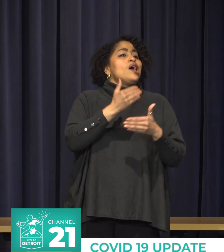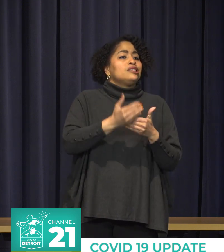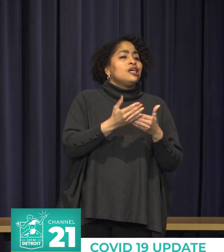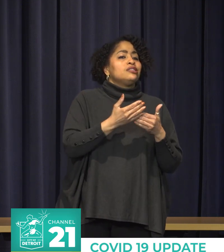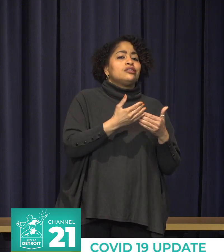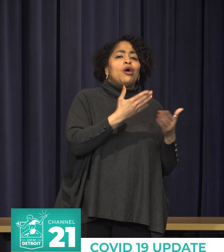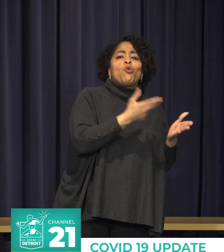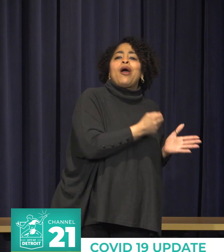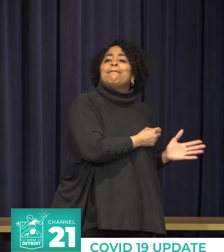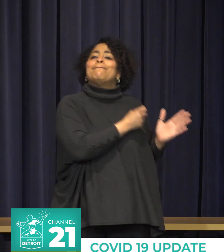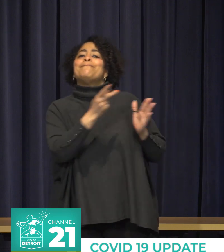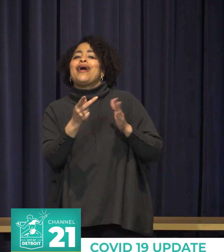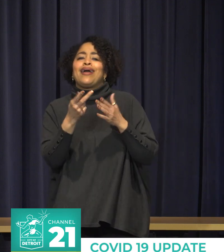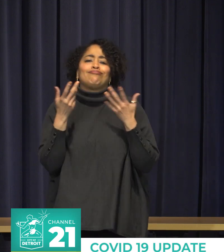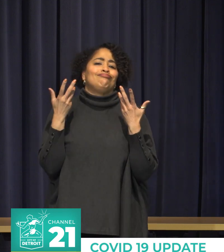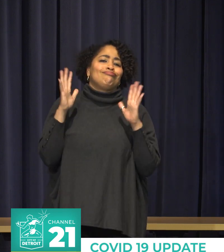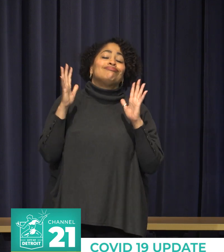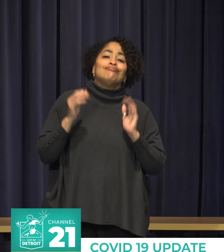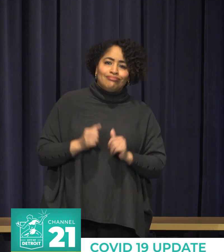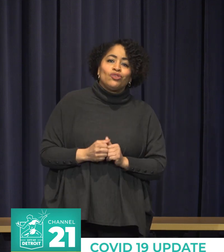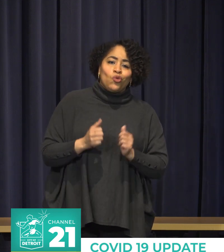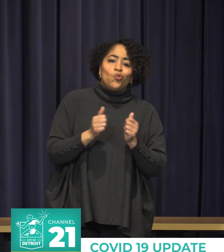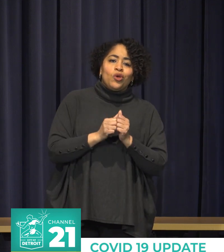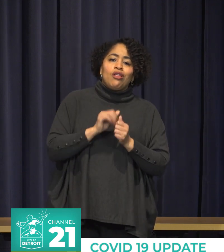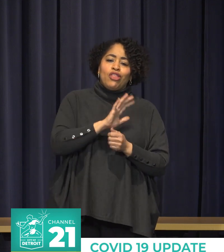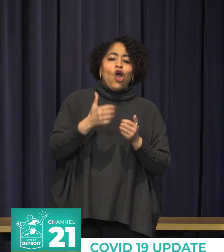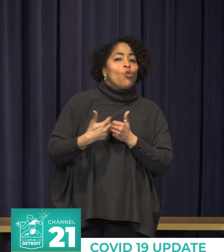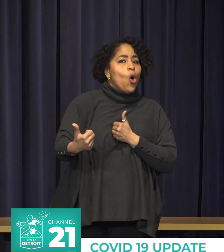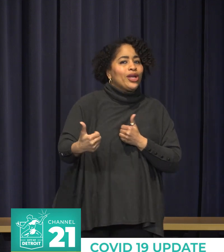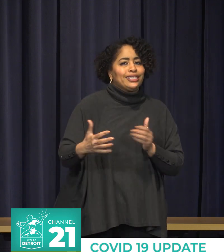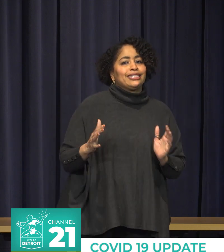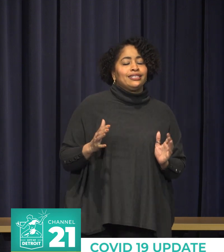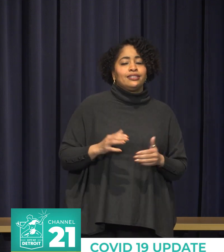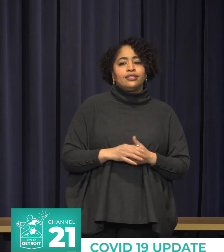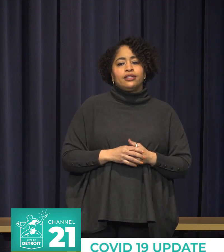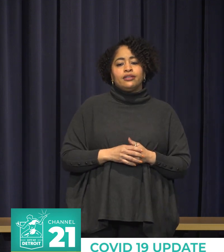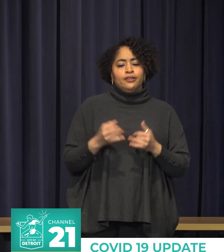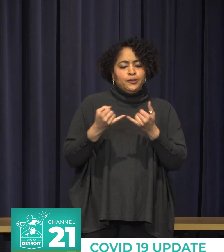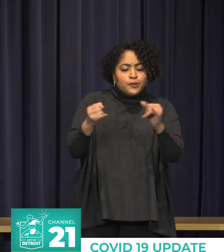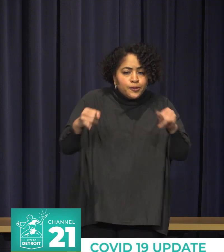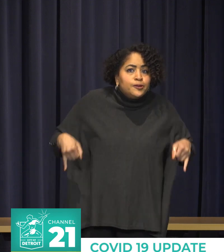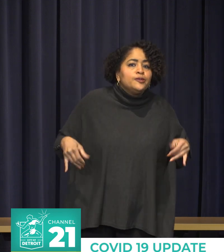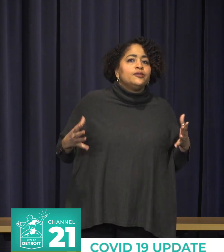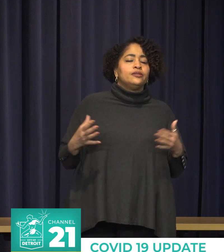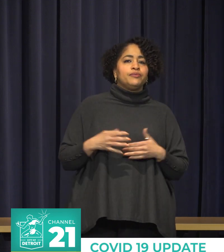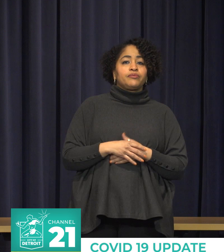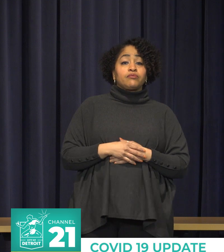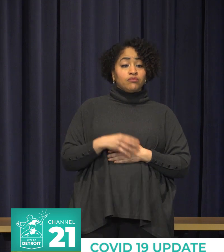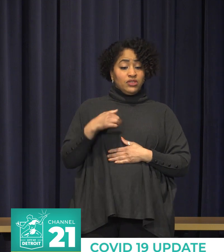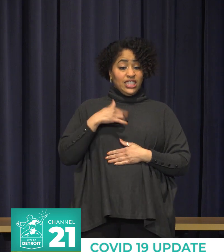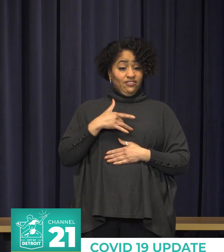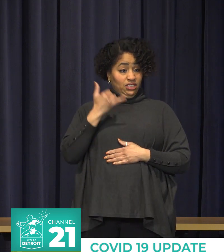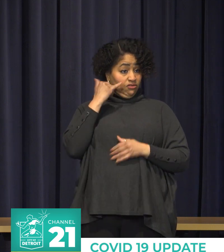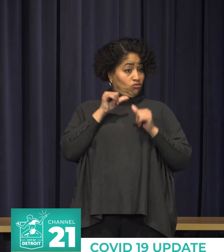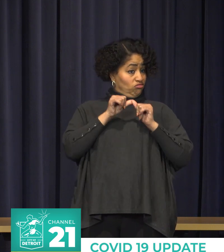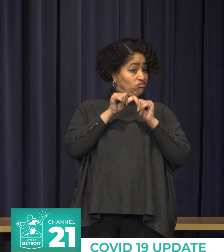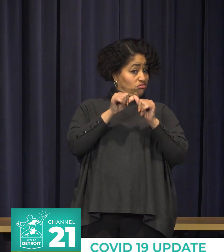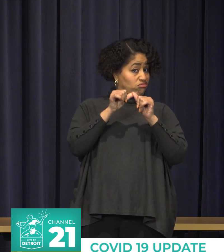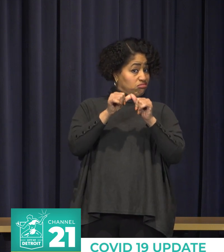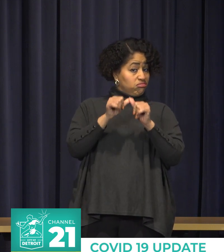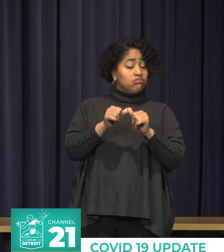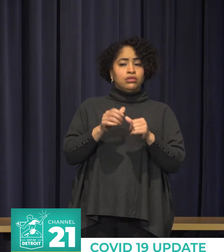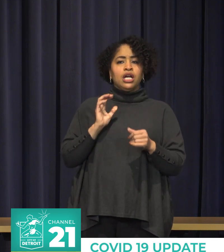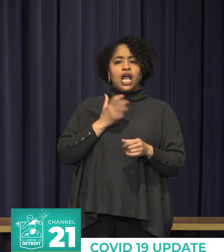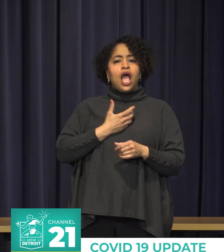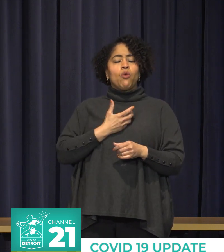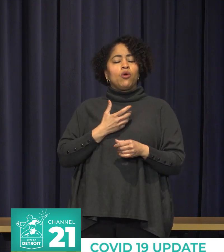being brought back. And so I'm feeling like if the trends continue for the next few days, the